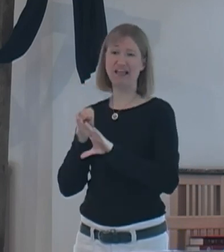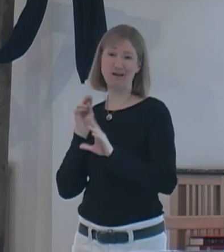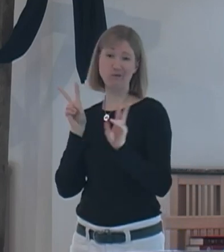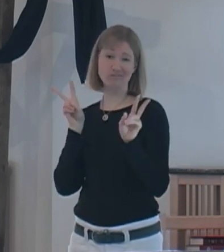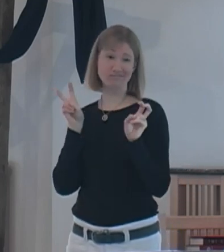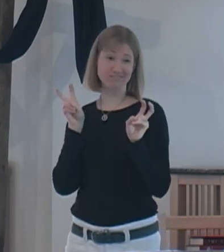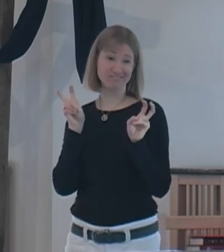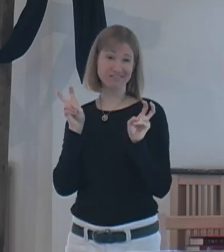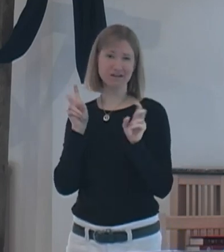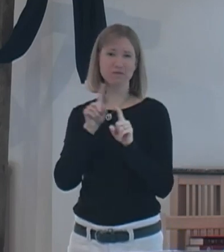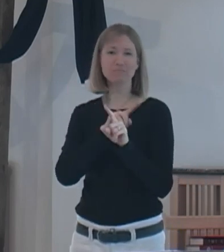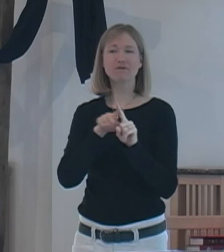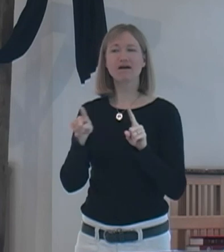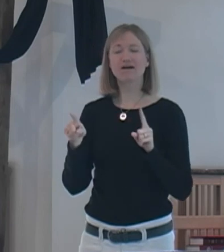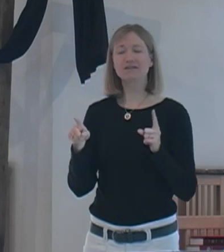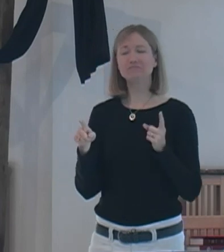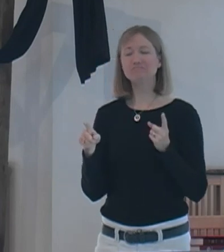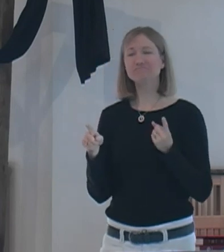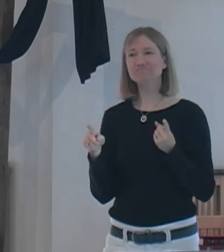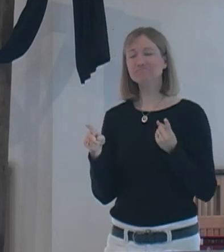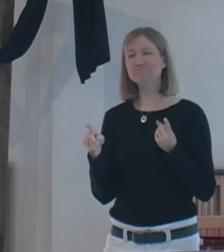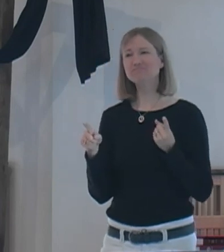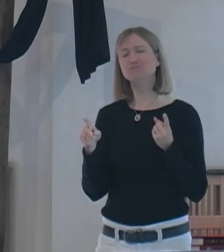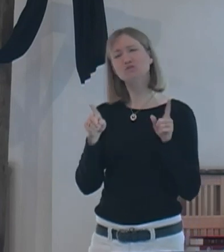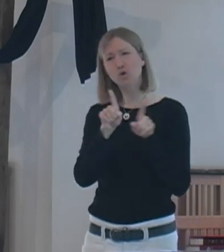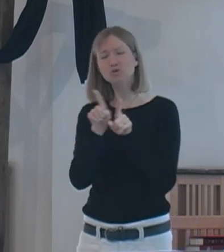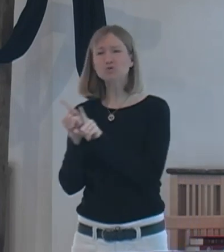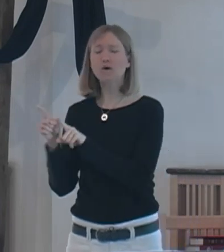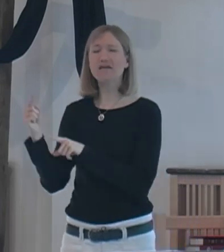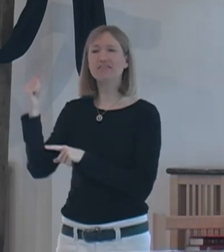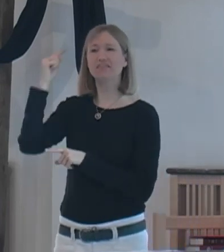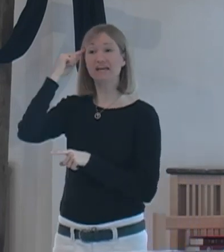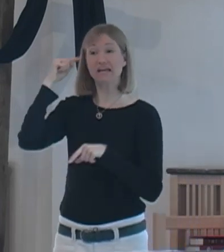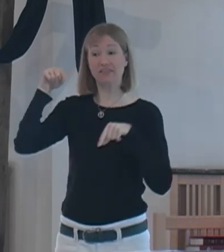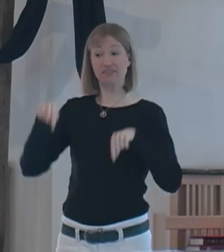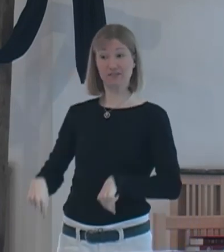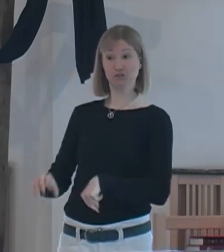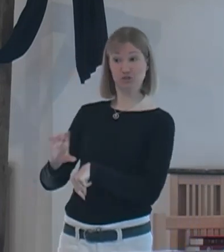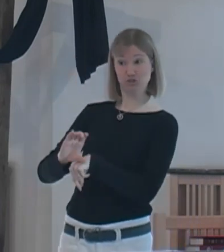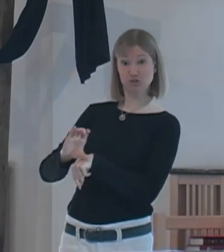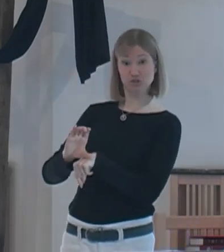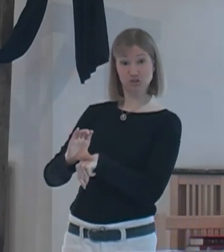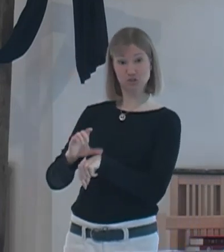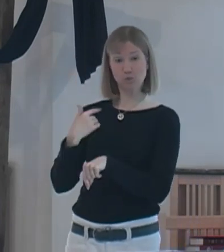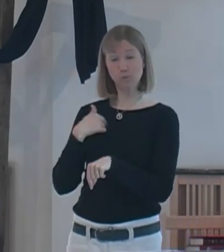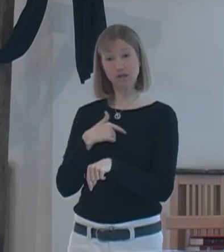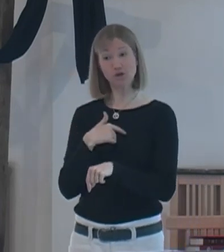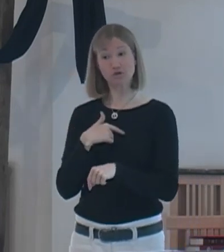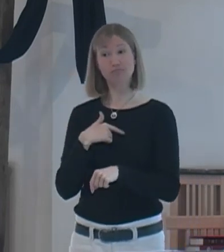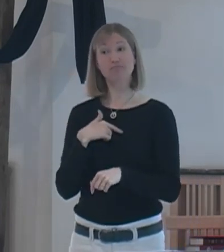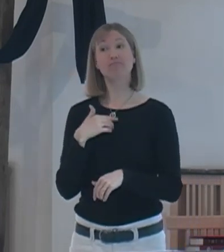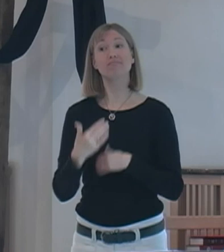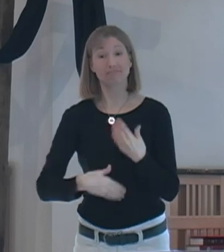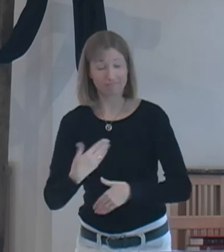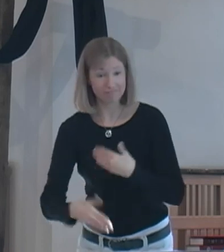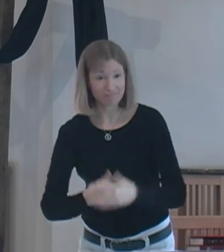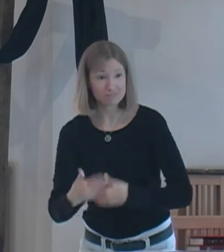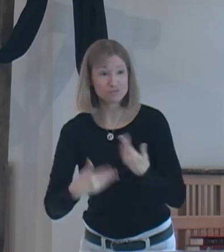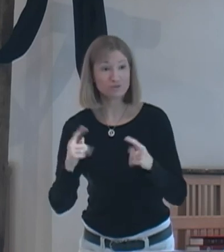But on the other hand, I think, particularly in this church, we have made progress, that certain